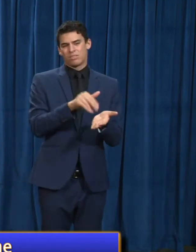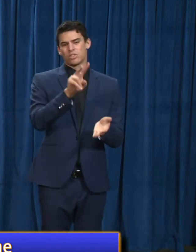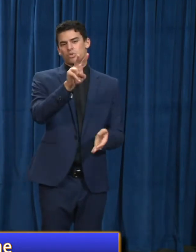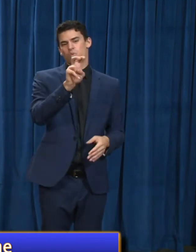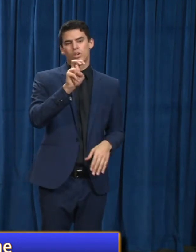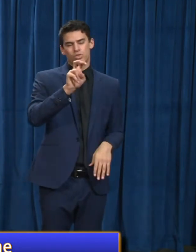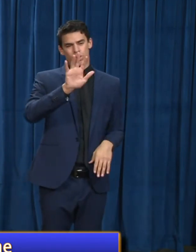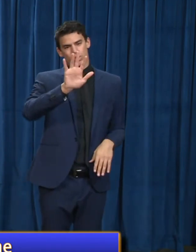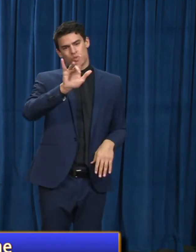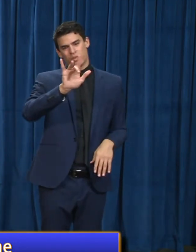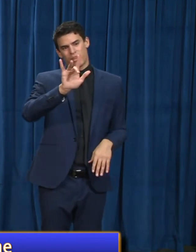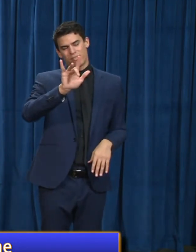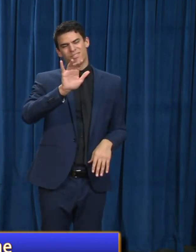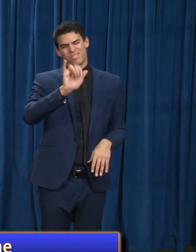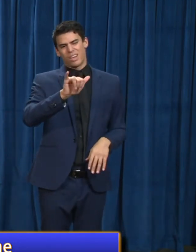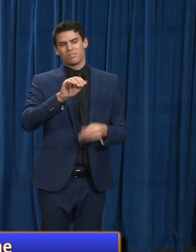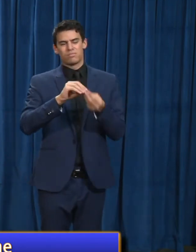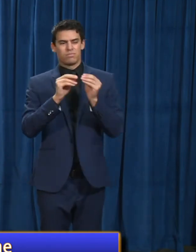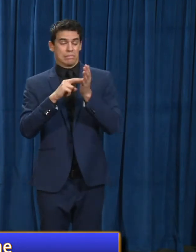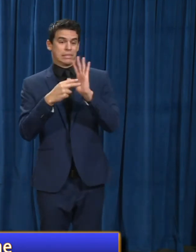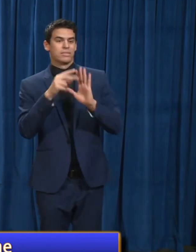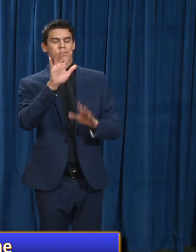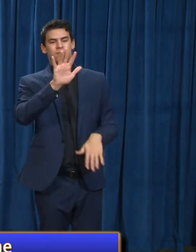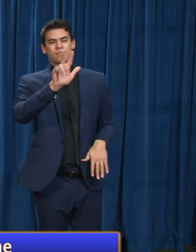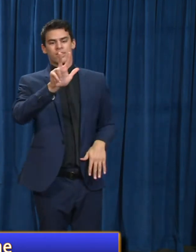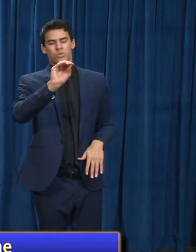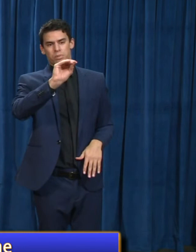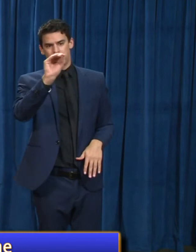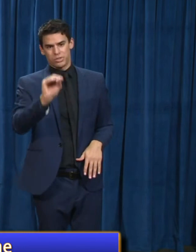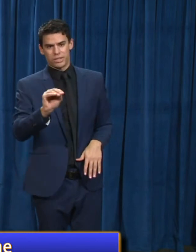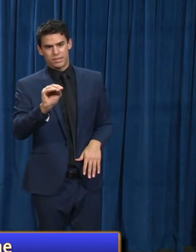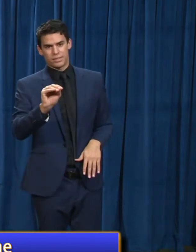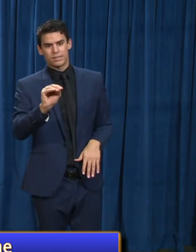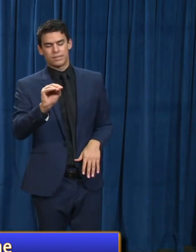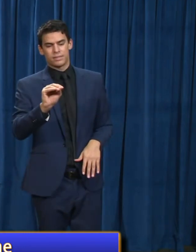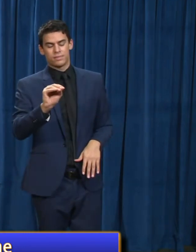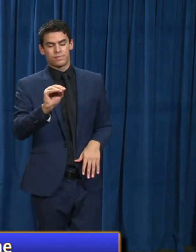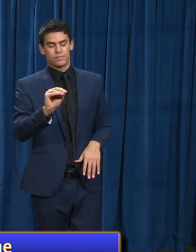15,225, that's 53%, that have completed